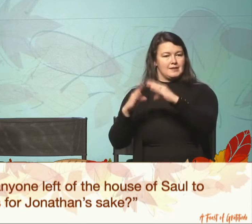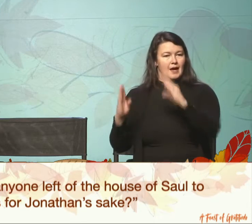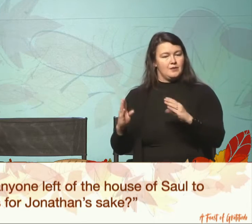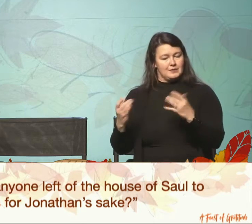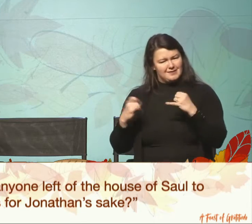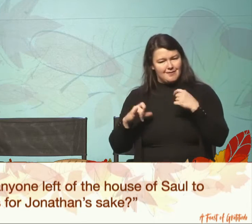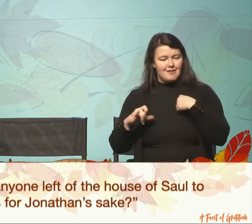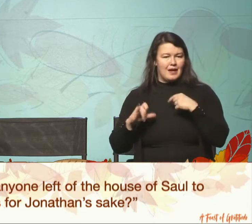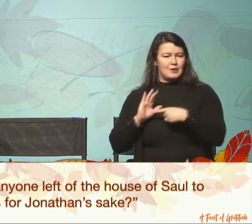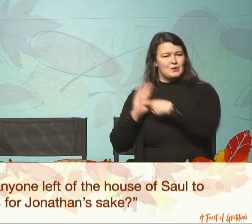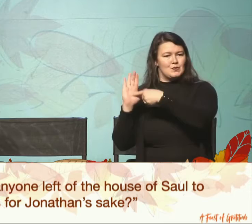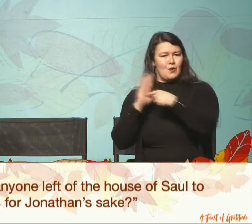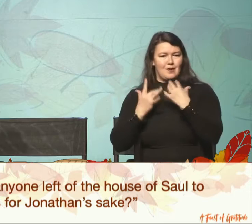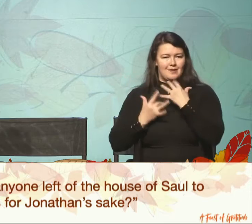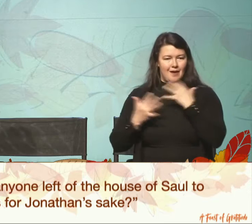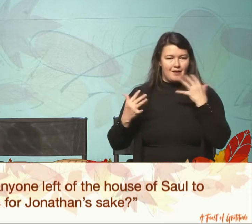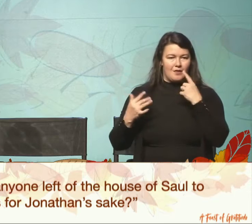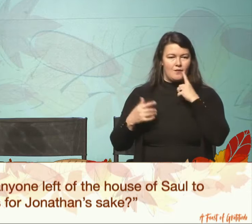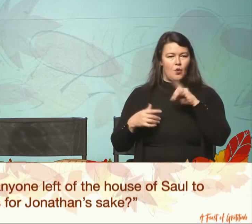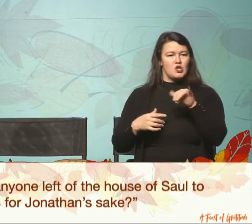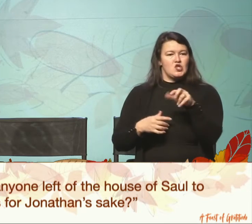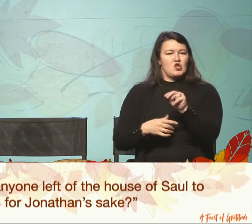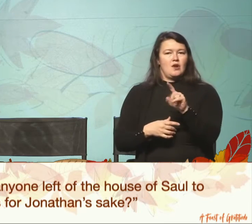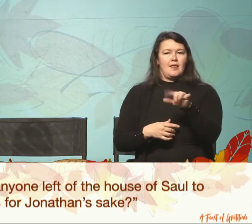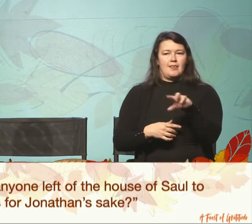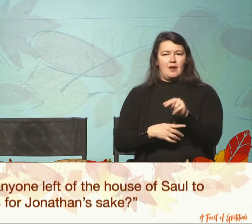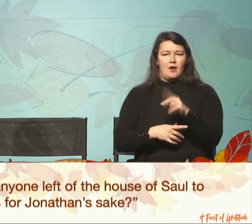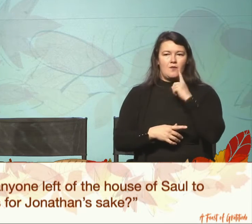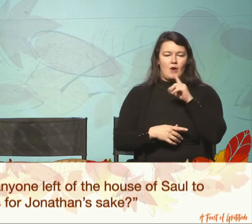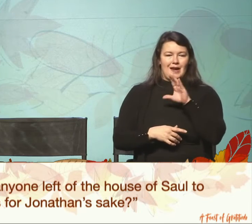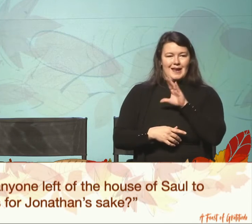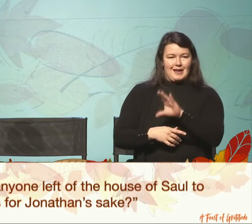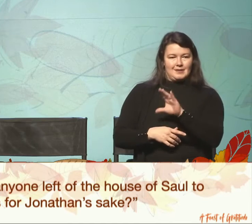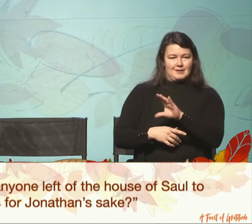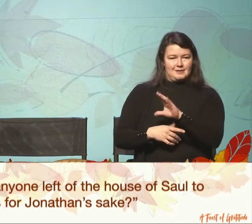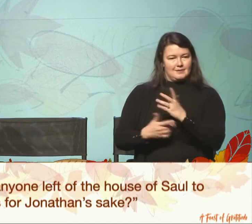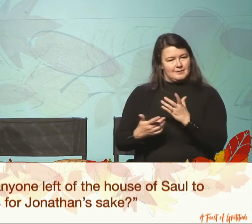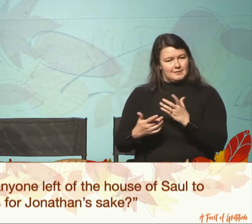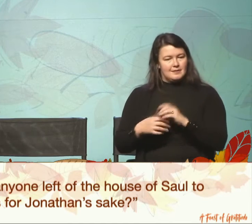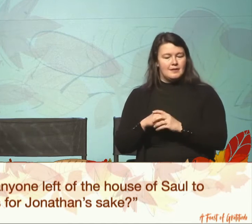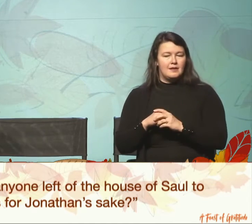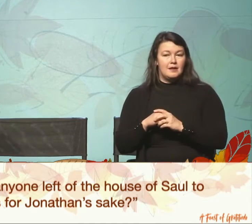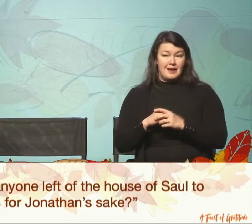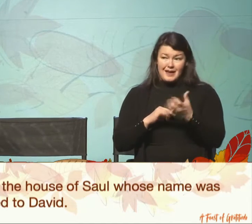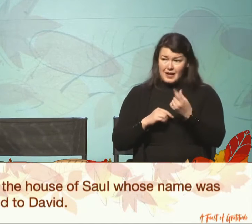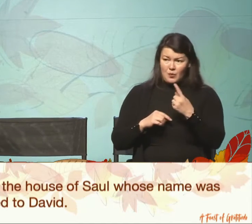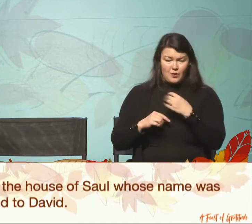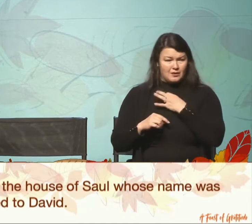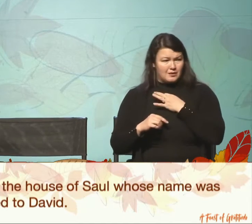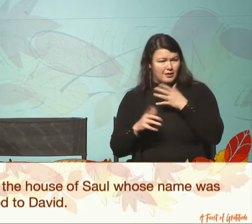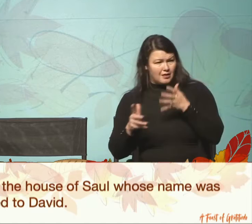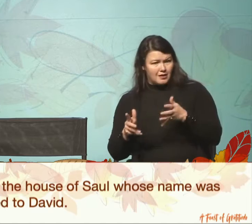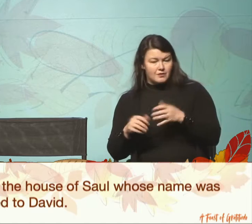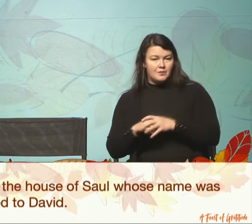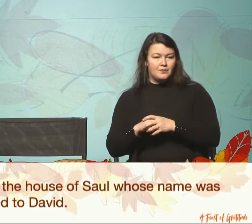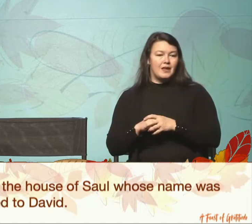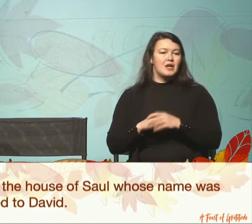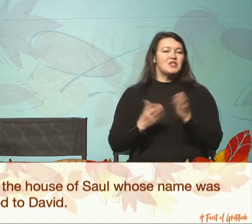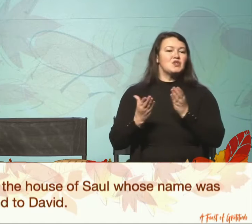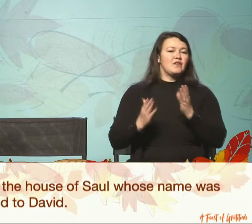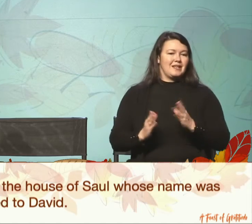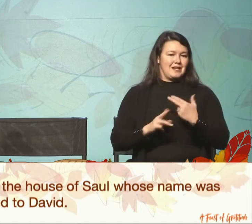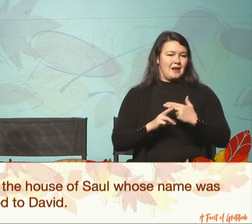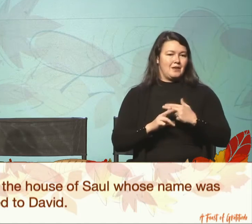show kindness for Jonathan's sake? So he's wondering, is there anybody left? And it happened to be that there was a servant whose name